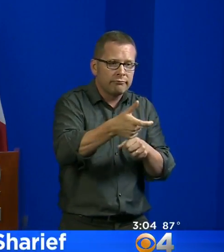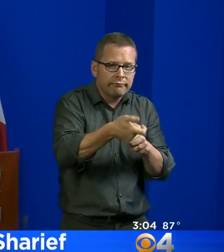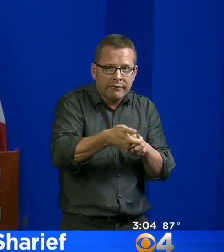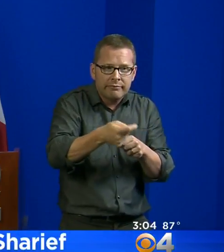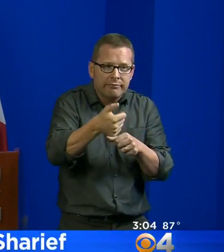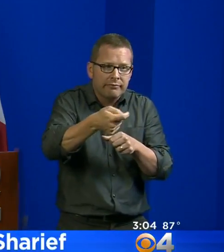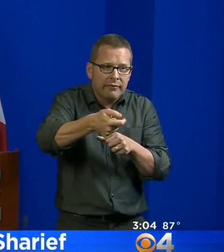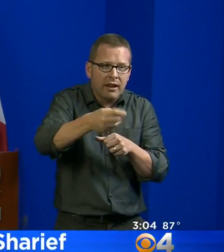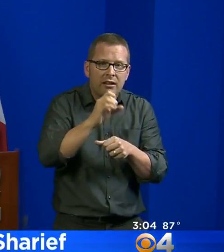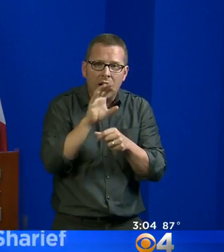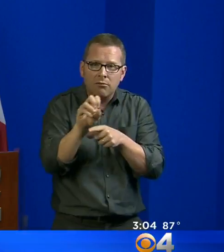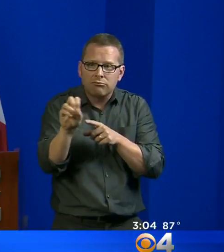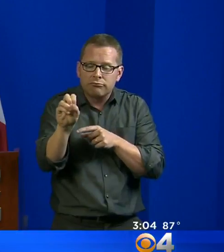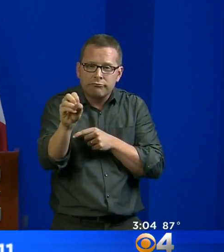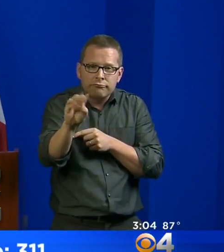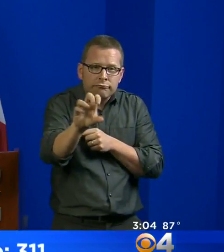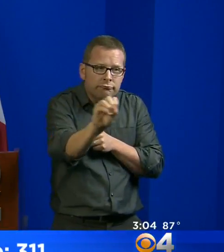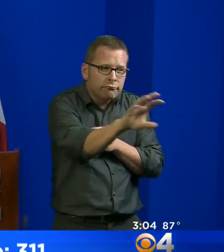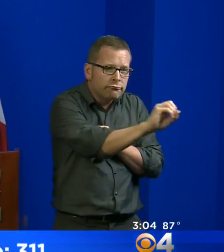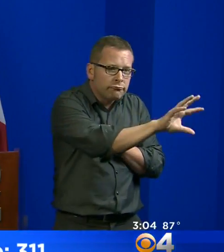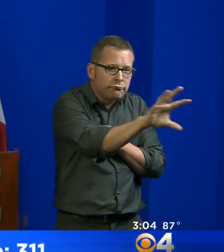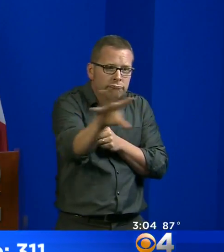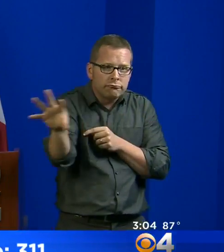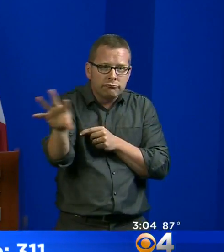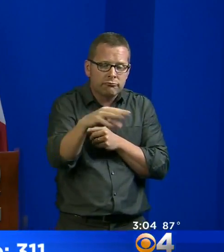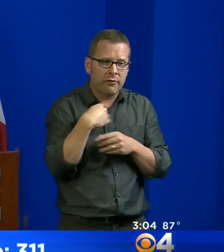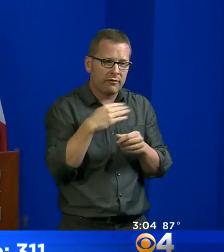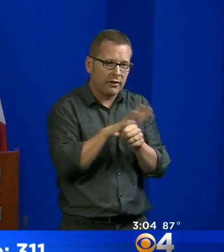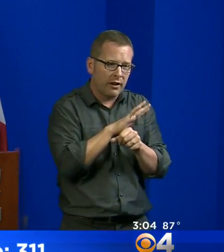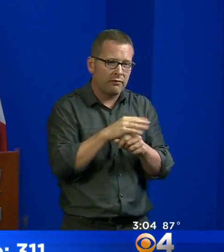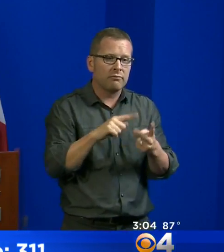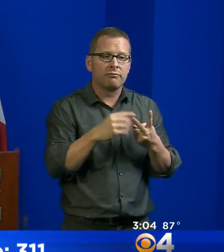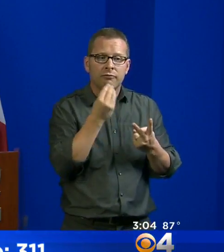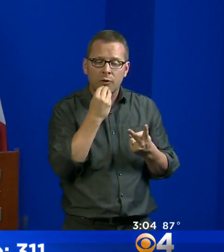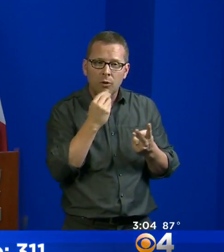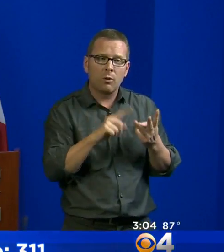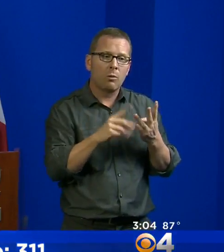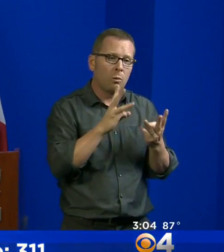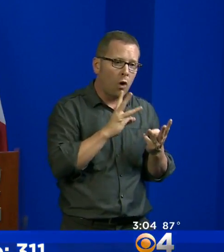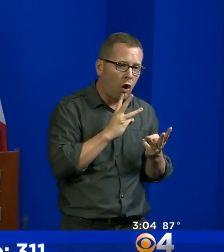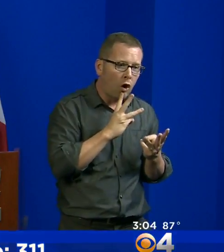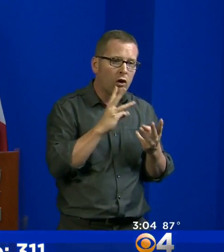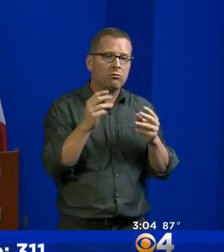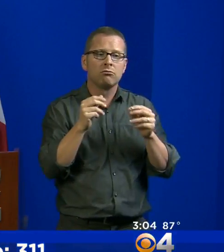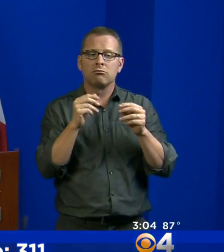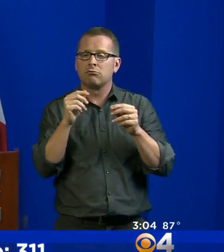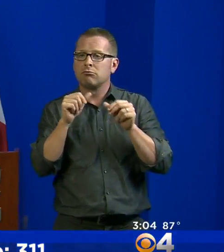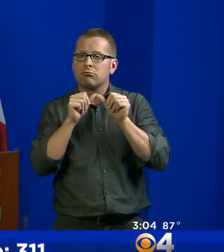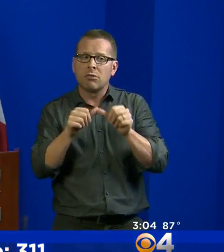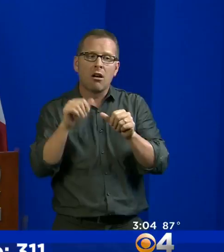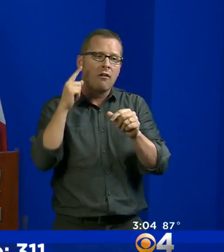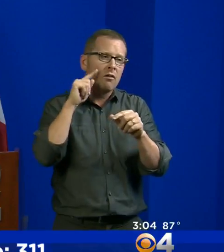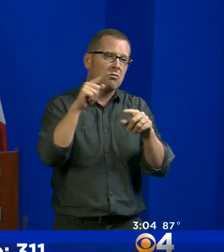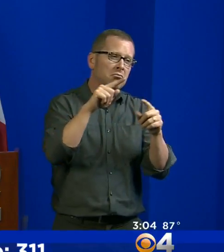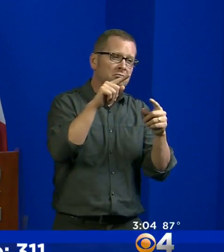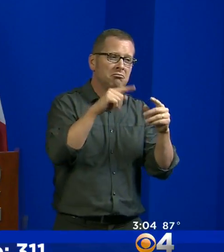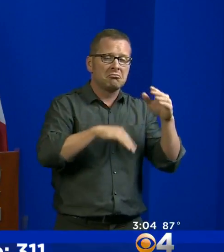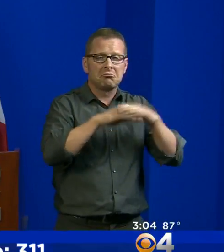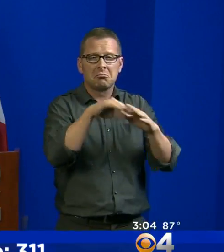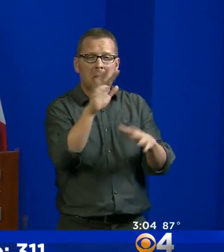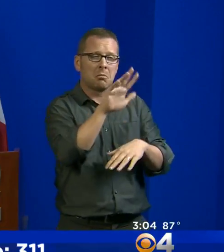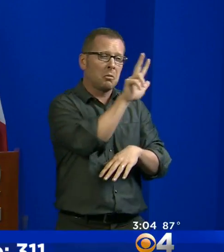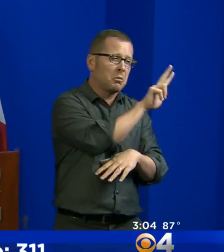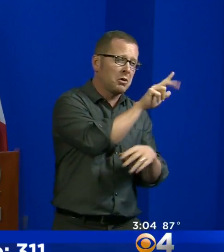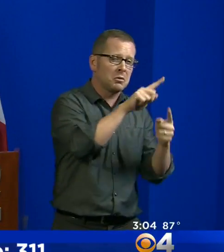etc. to last for 3 to 5 days. If you're using a generator, please exercise caution and make sure that